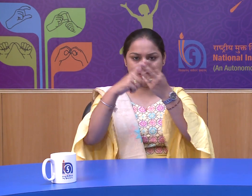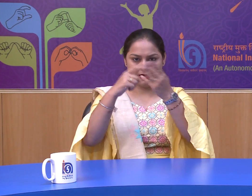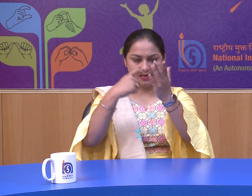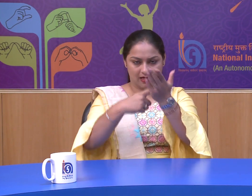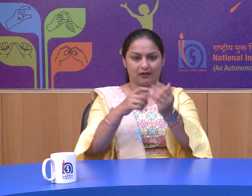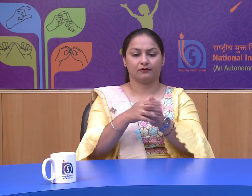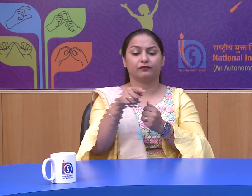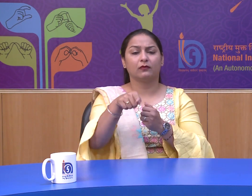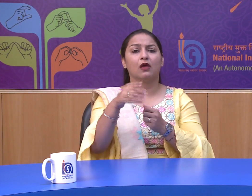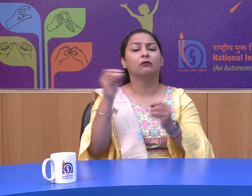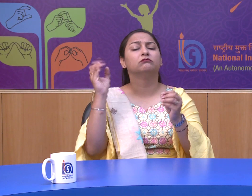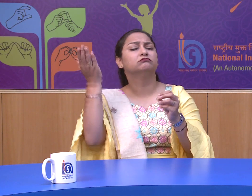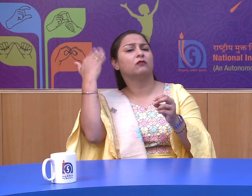The 200 years